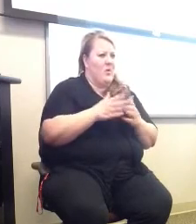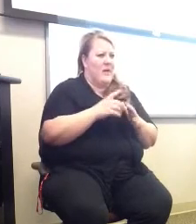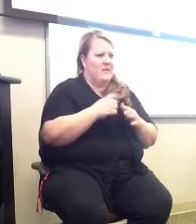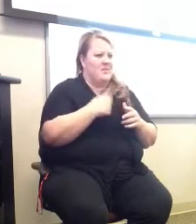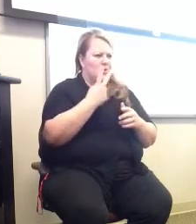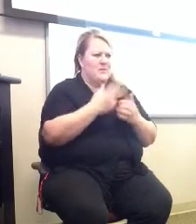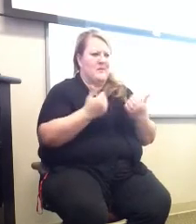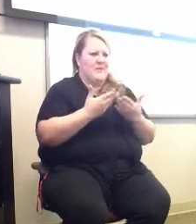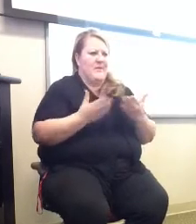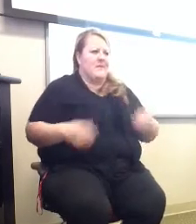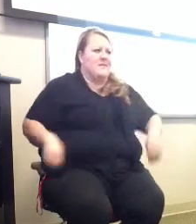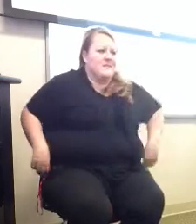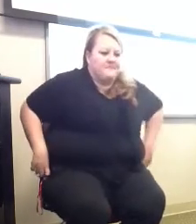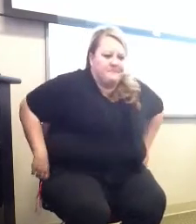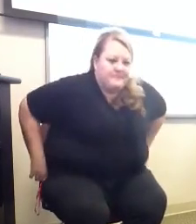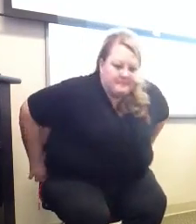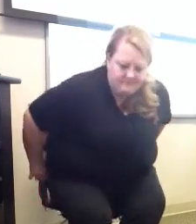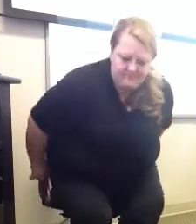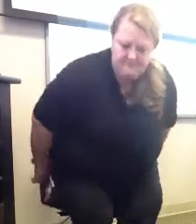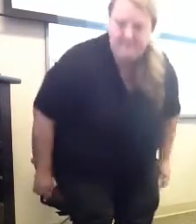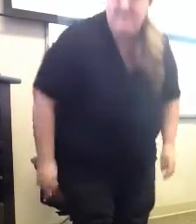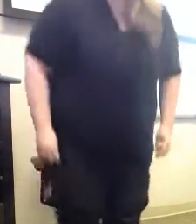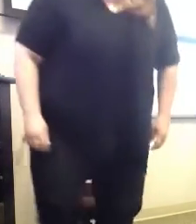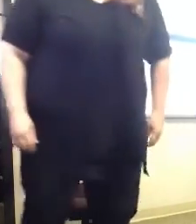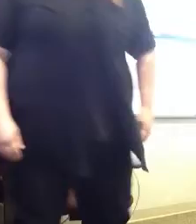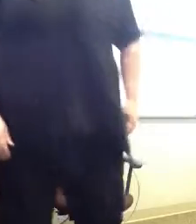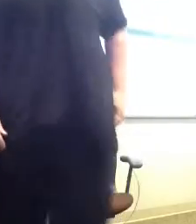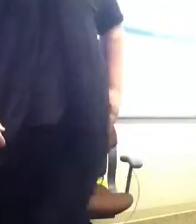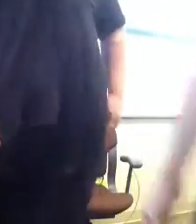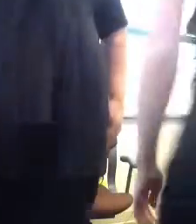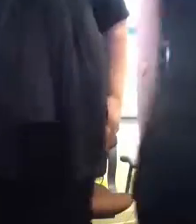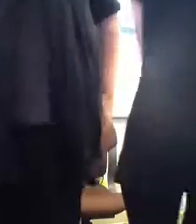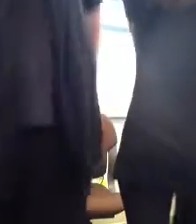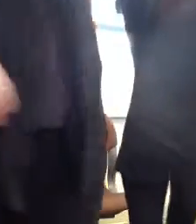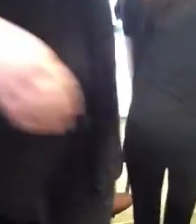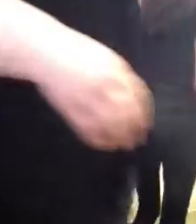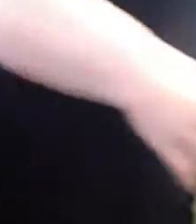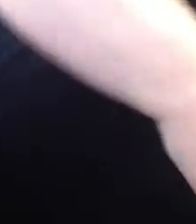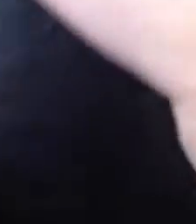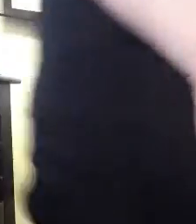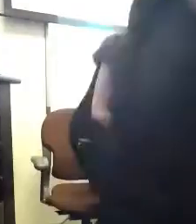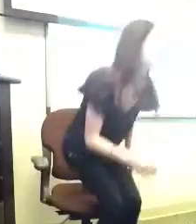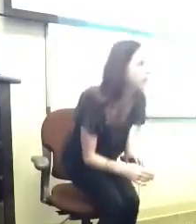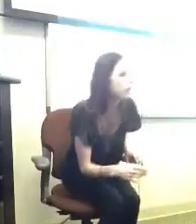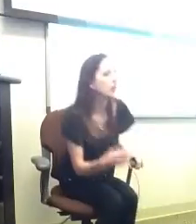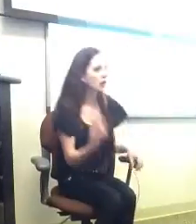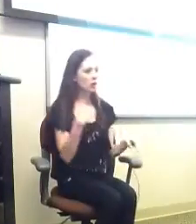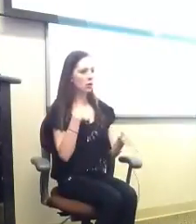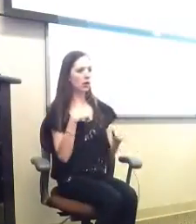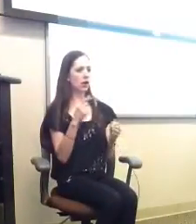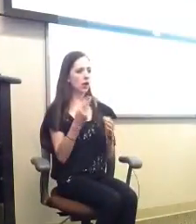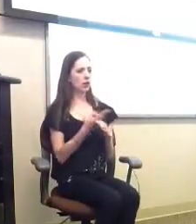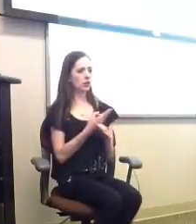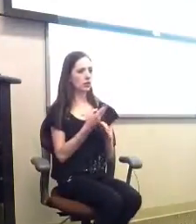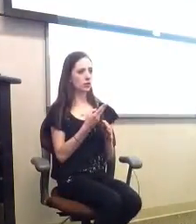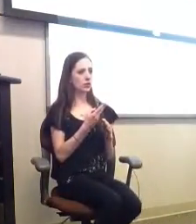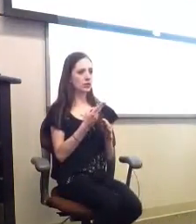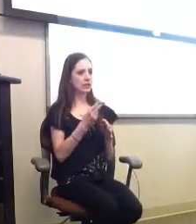things, so. But we're I think using, that's where we we're are using conflicting. a tax law as a definition to Right. include